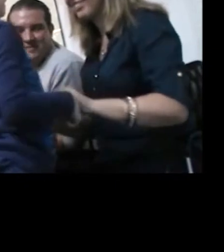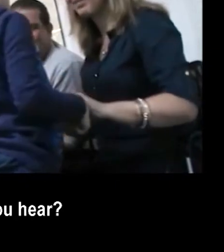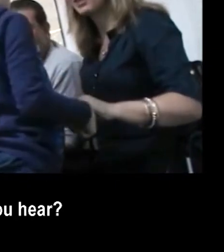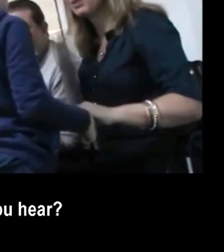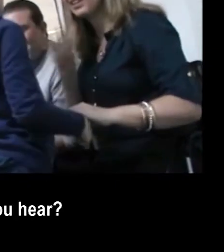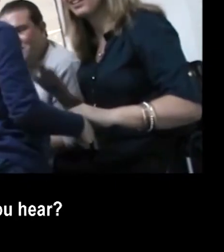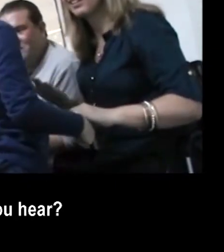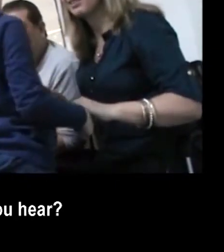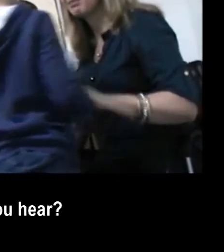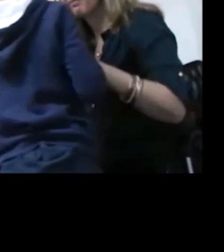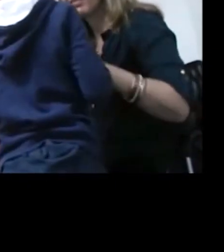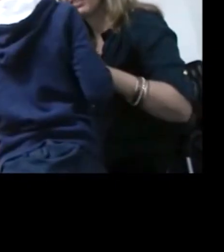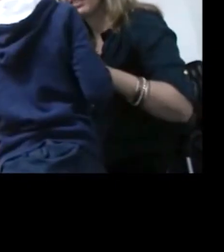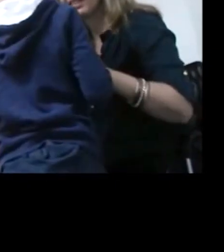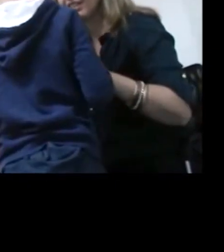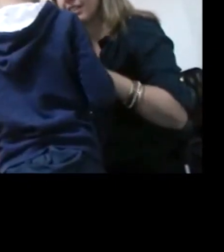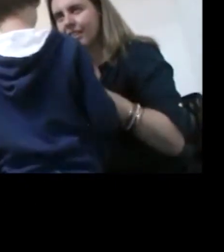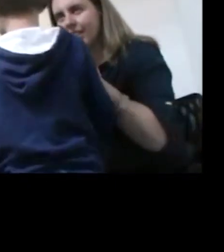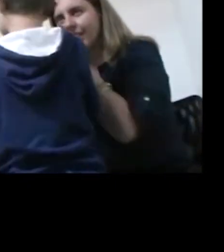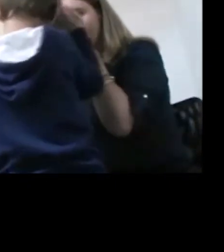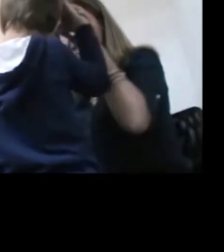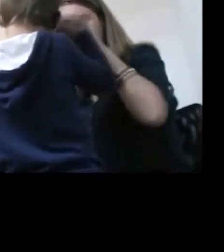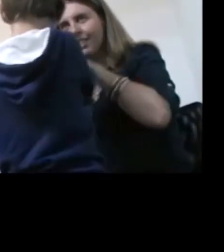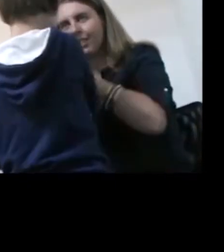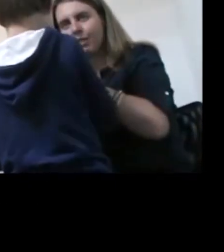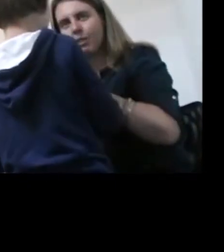Ja, kyk hoor jy.